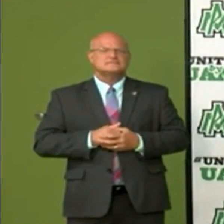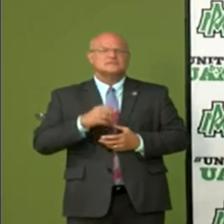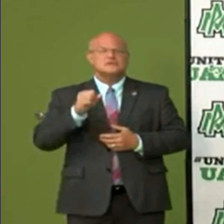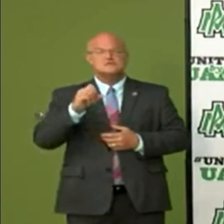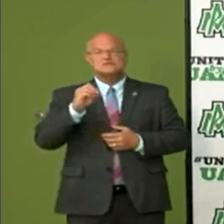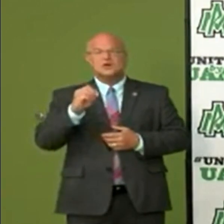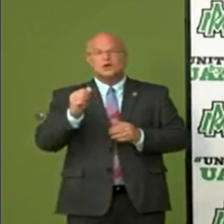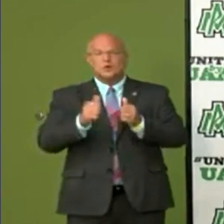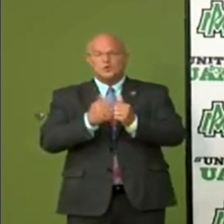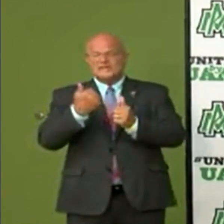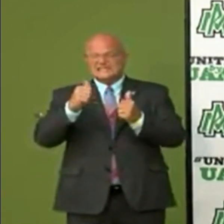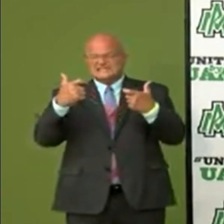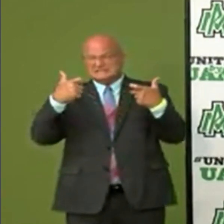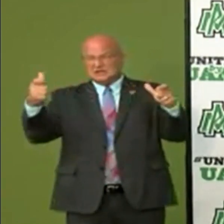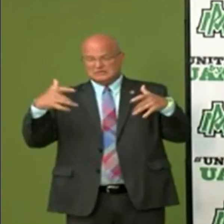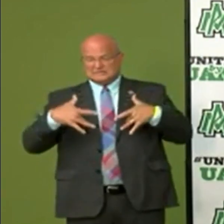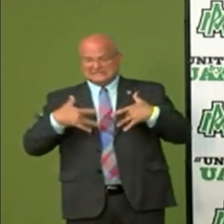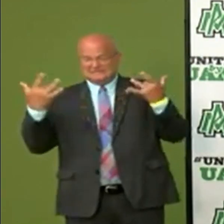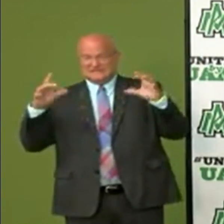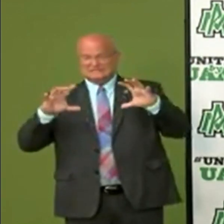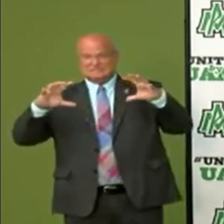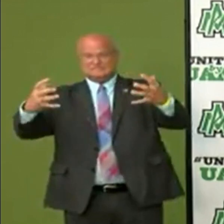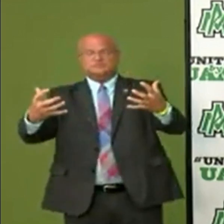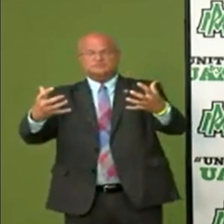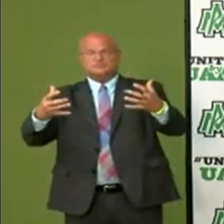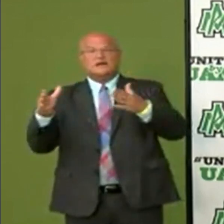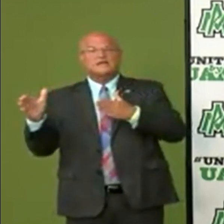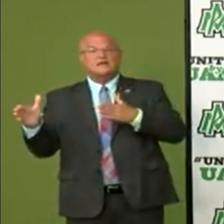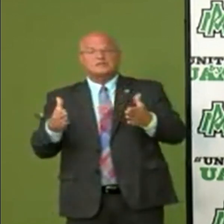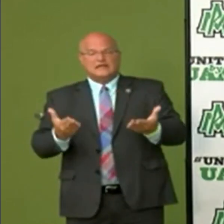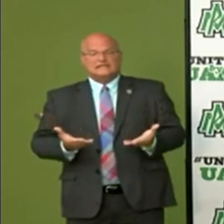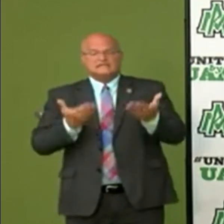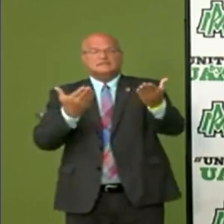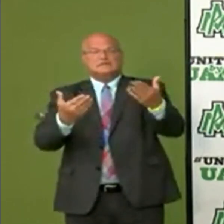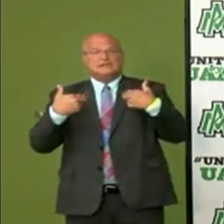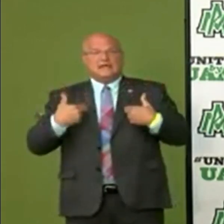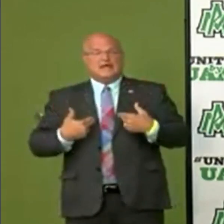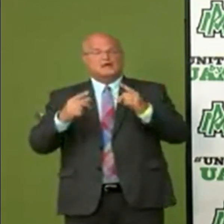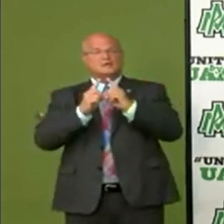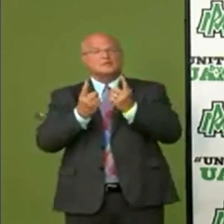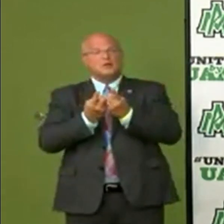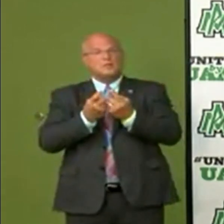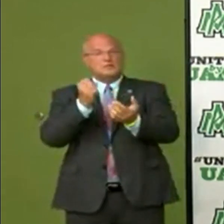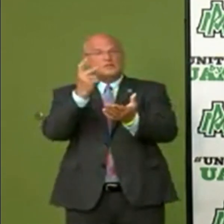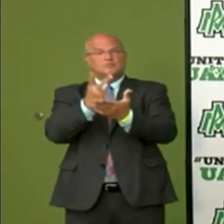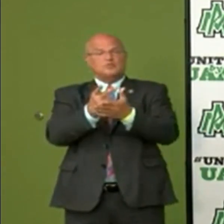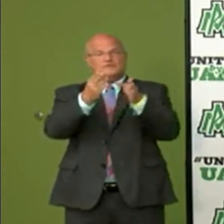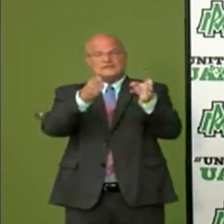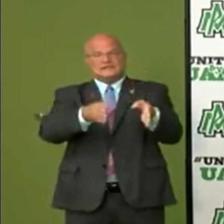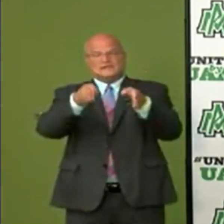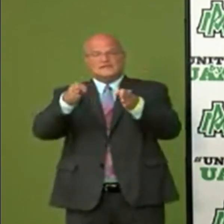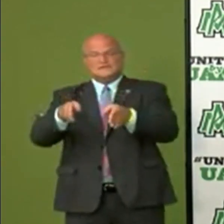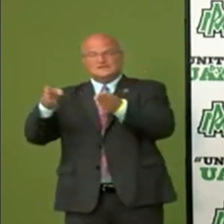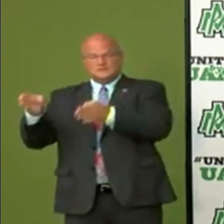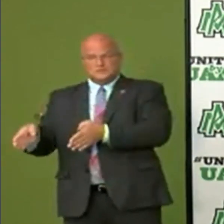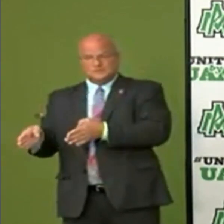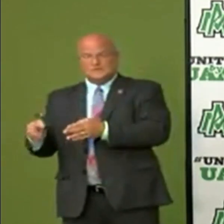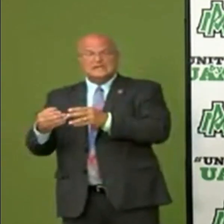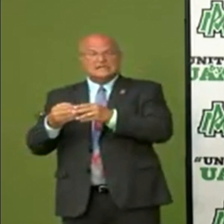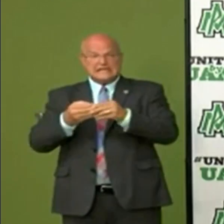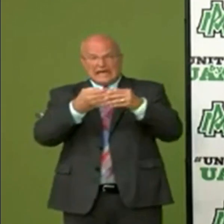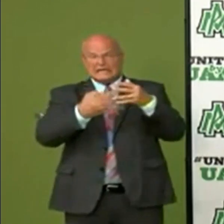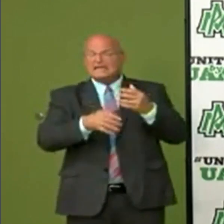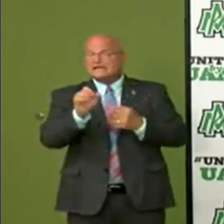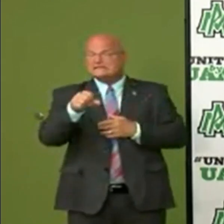So as with any large event, a plan is submitted to the health department and approved individually. There are general